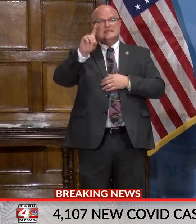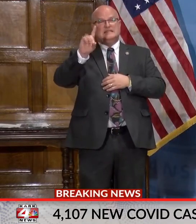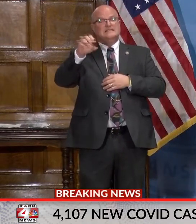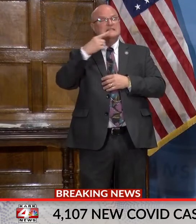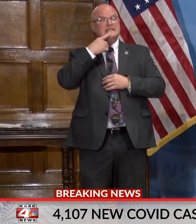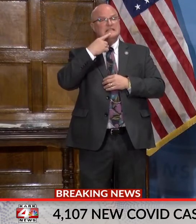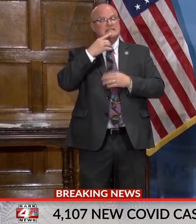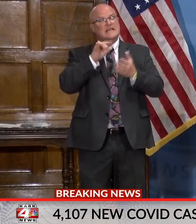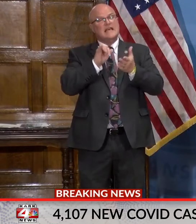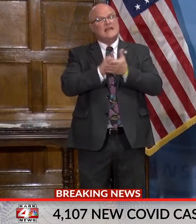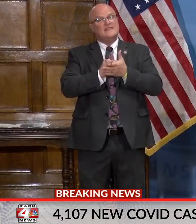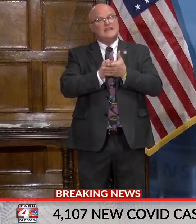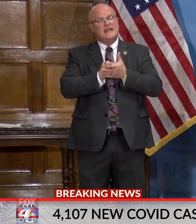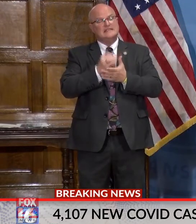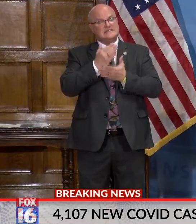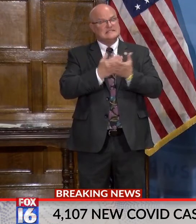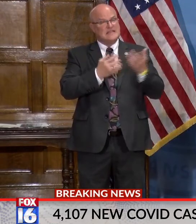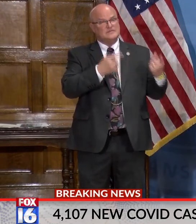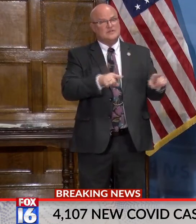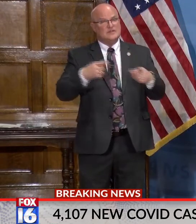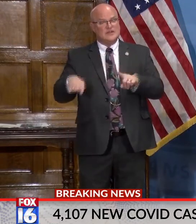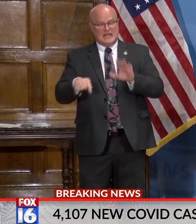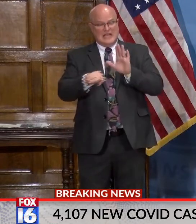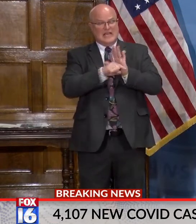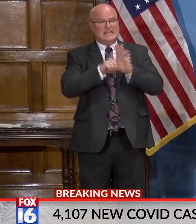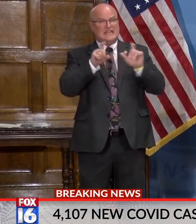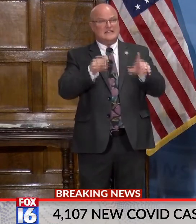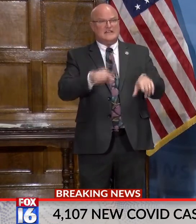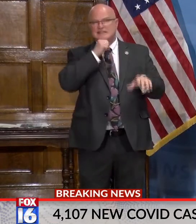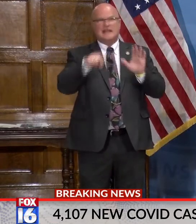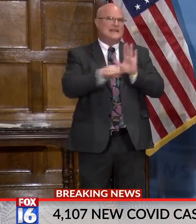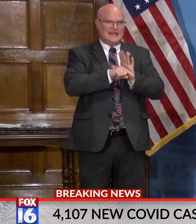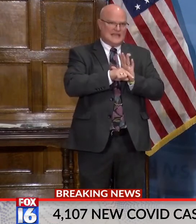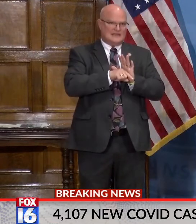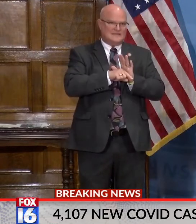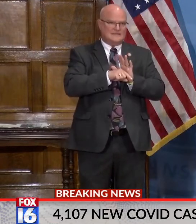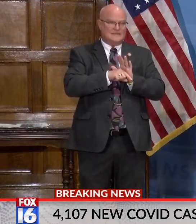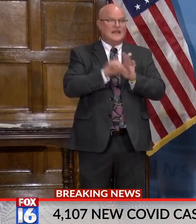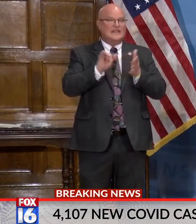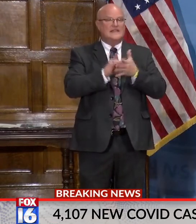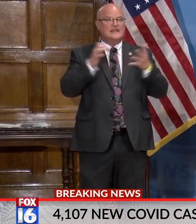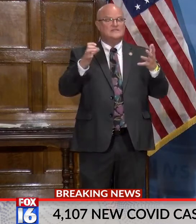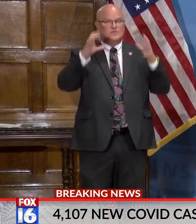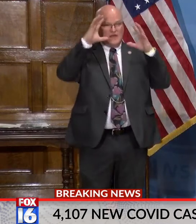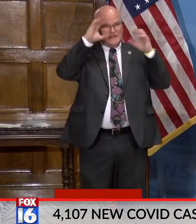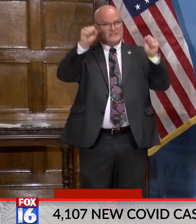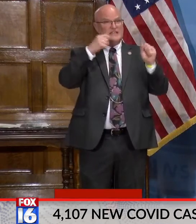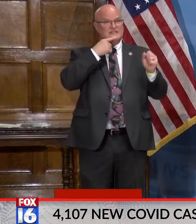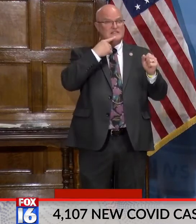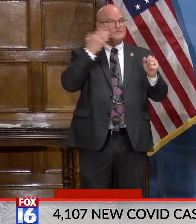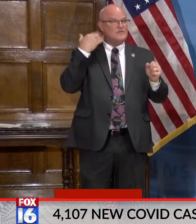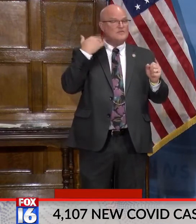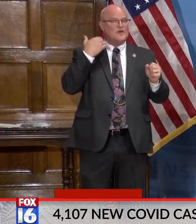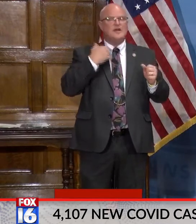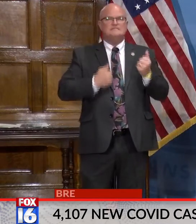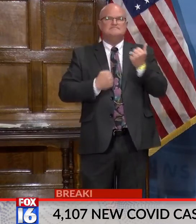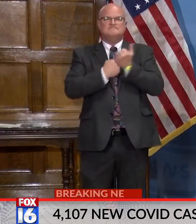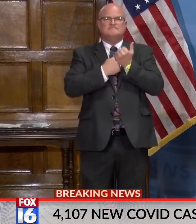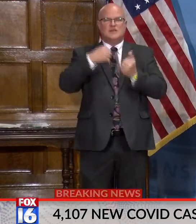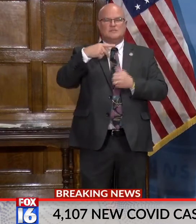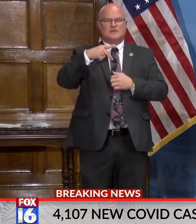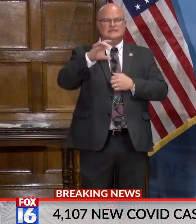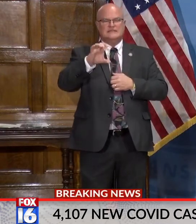that in certain circumstances, a negative test is not a negative, and that is what the Chancellor has said before, right, that it needs to be backed up by a PCR